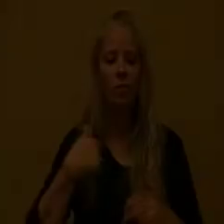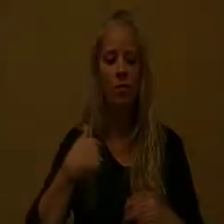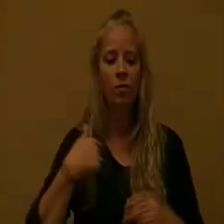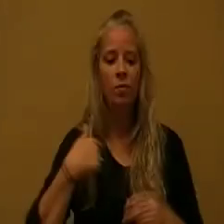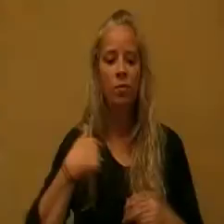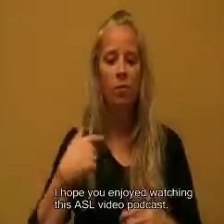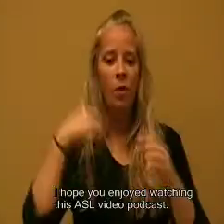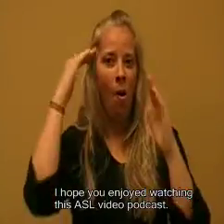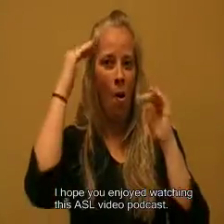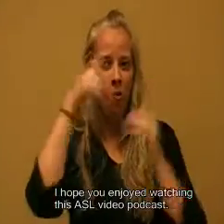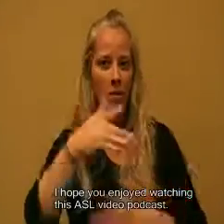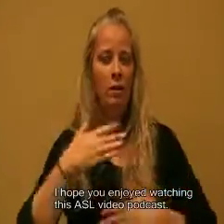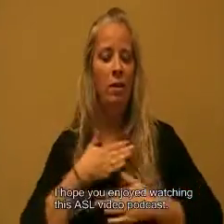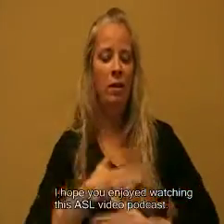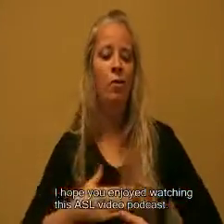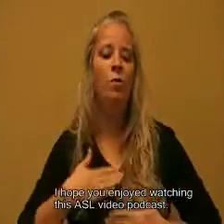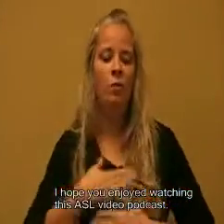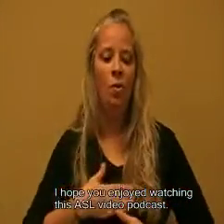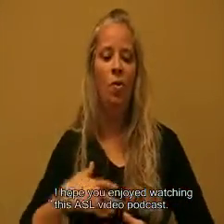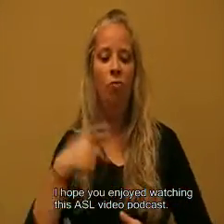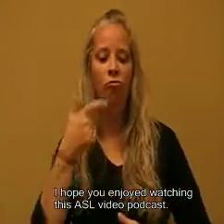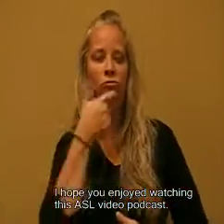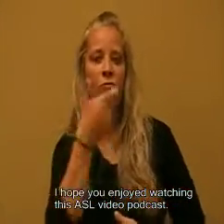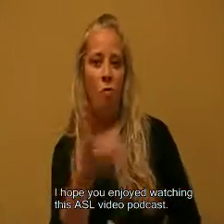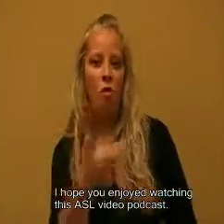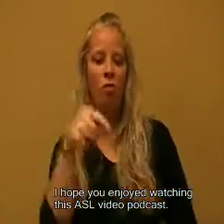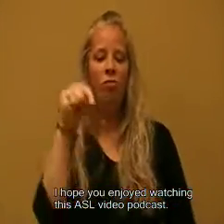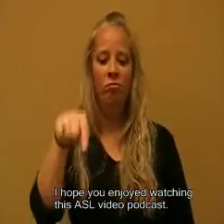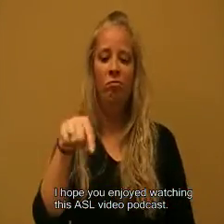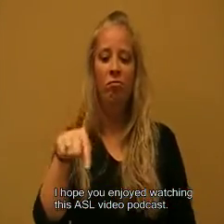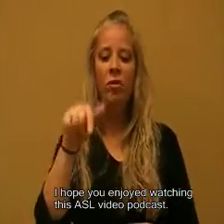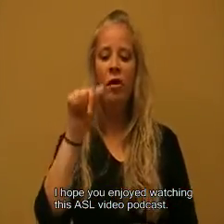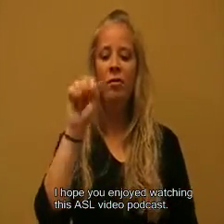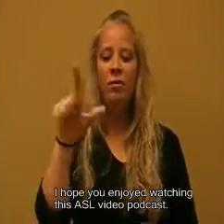asl.disabilitylawlowdown.com. I hope you enjoyed watching this ASL video podcast.